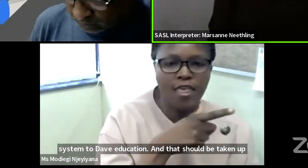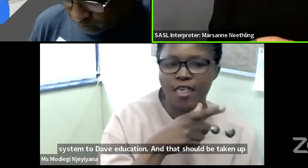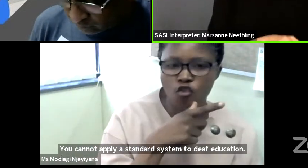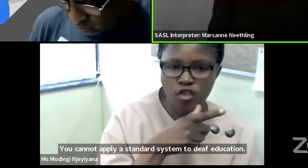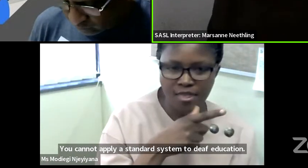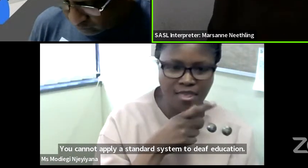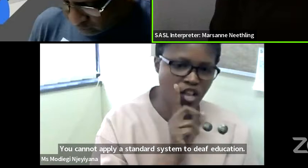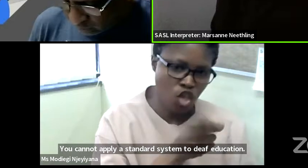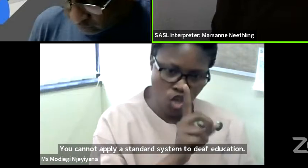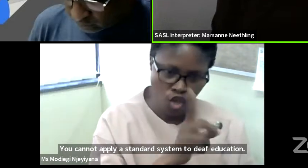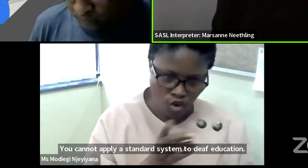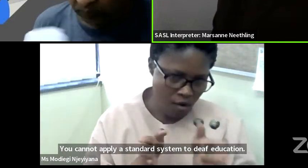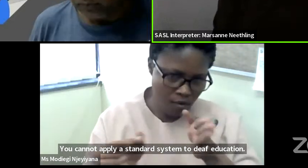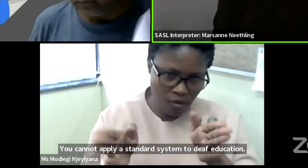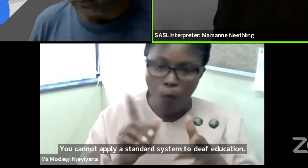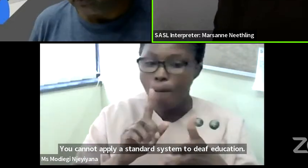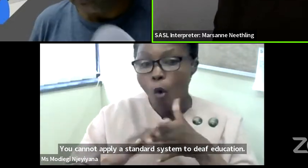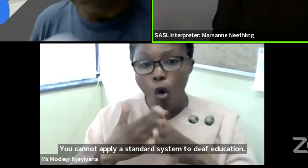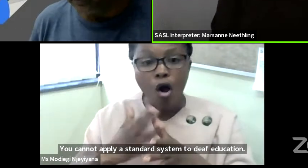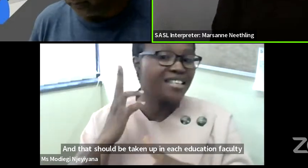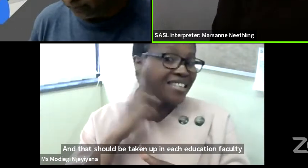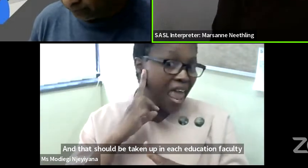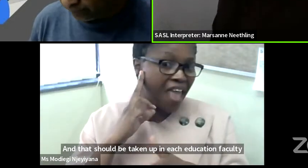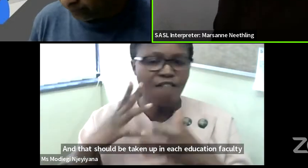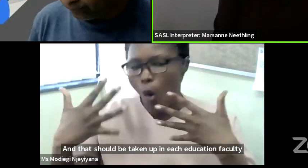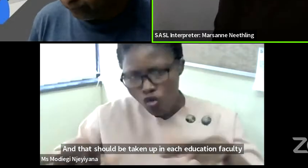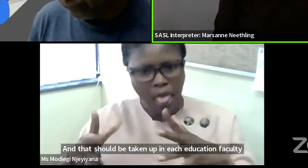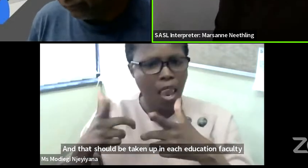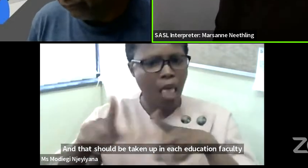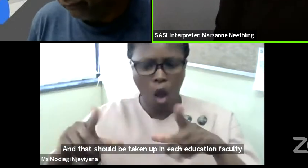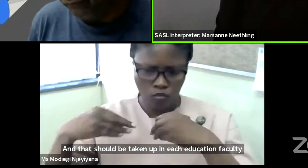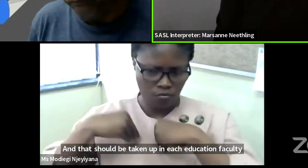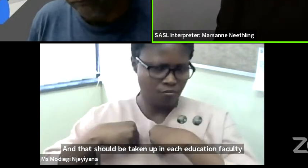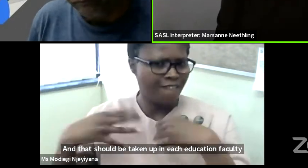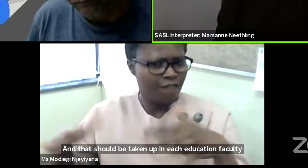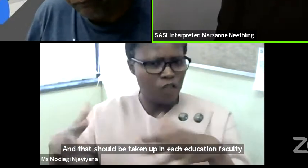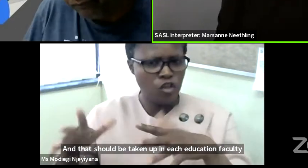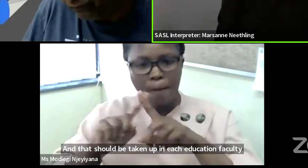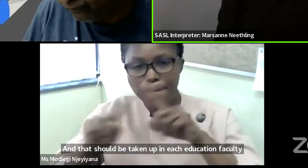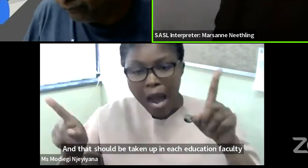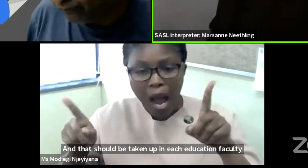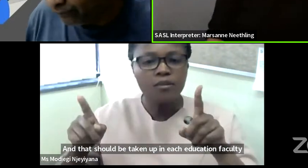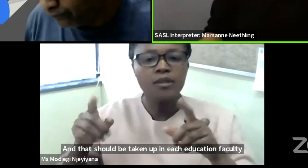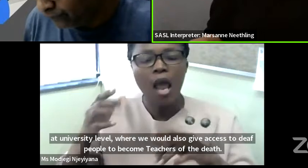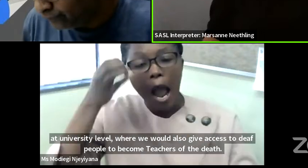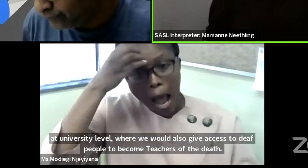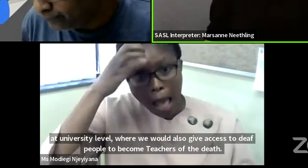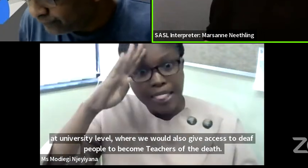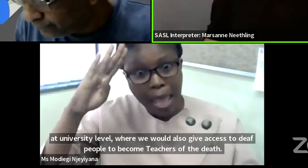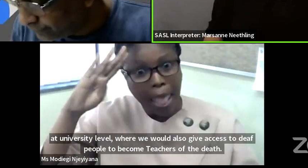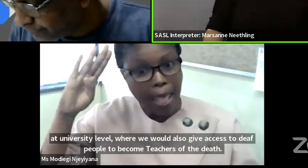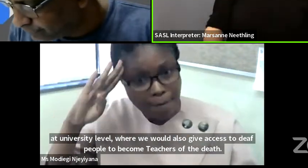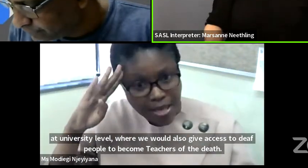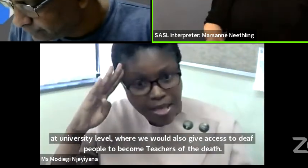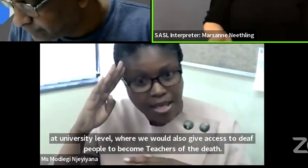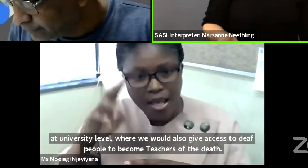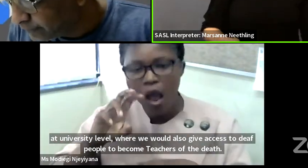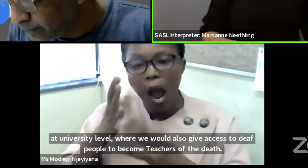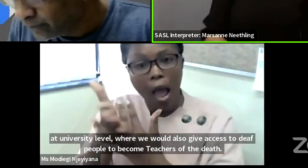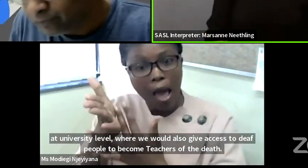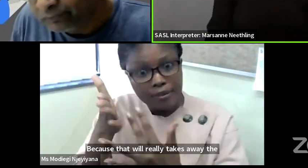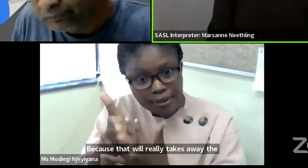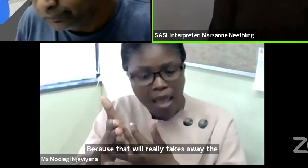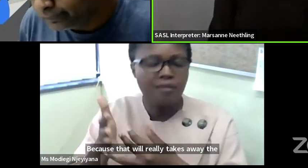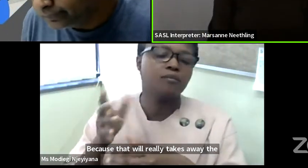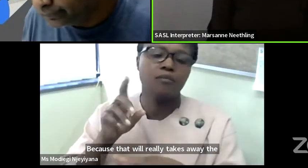where we also give access to deaf people to become teachers of the deaf. because that already takes away